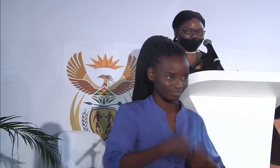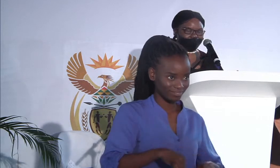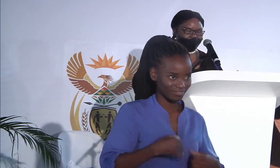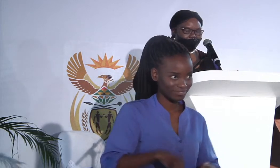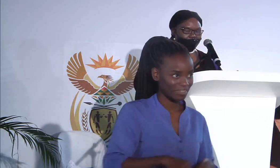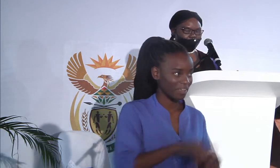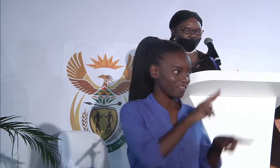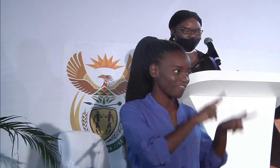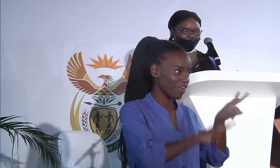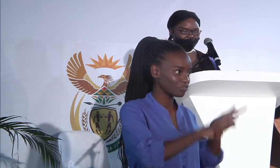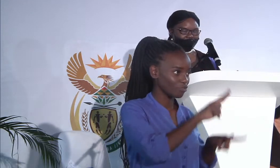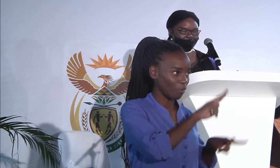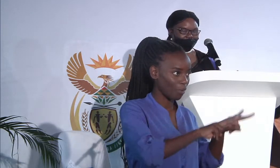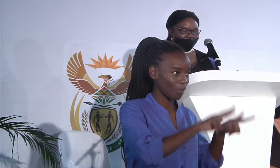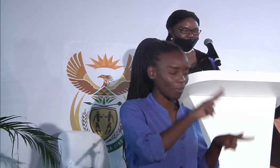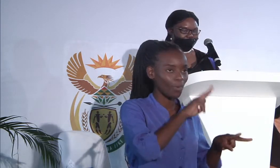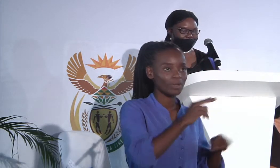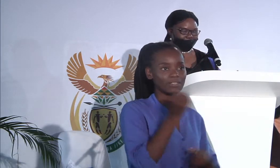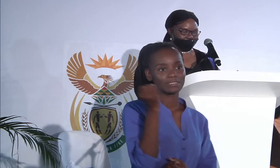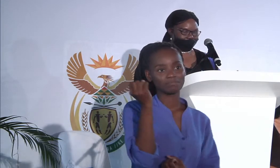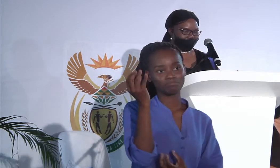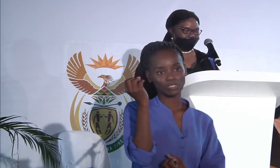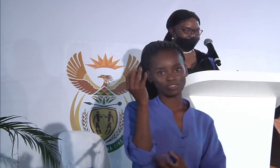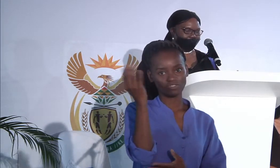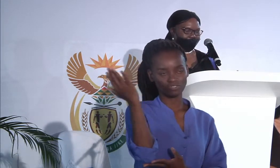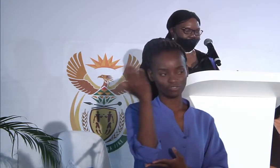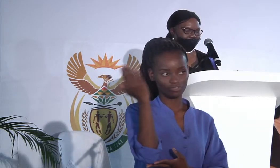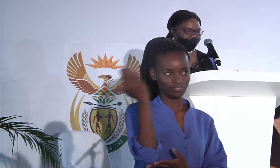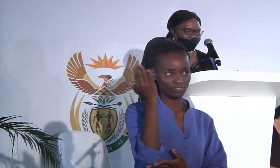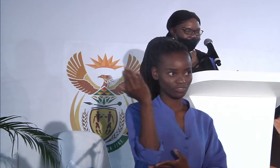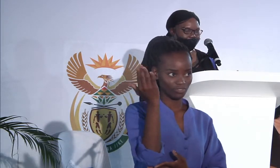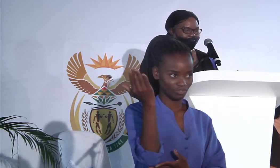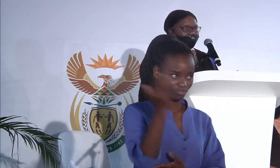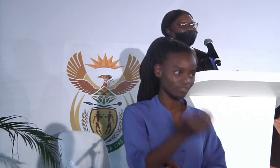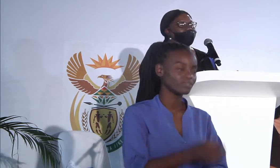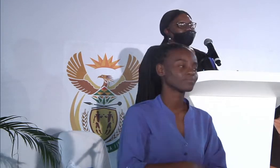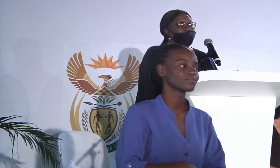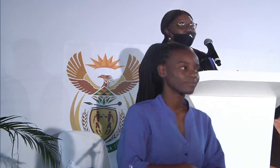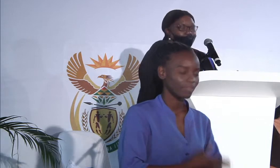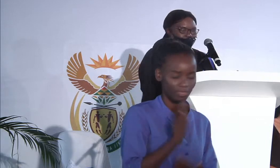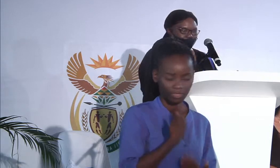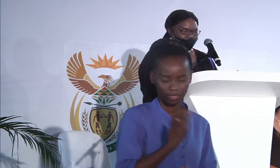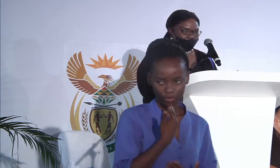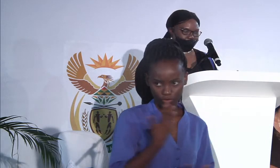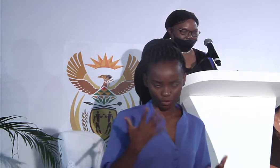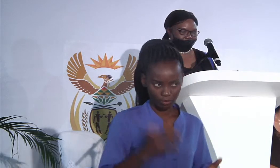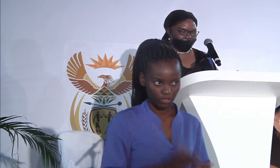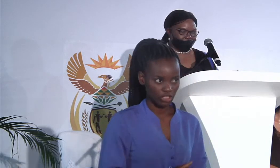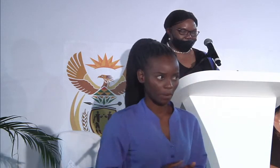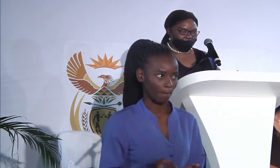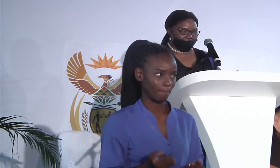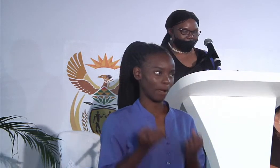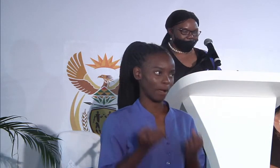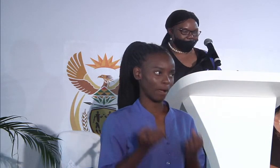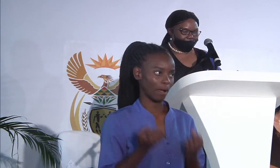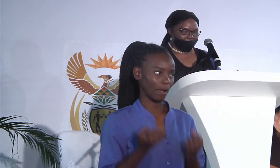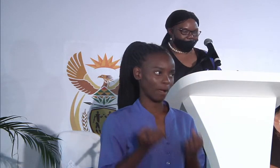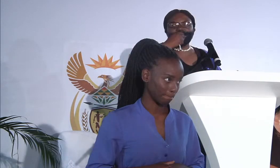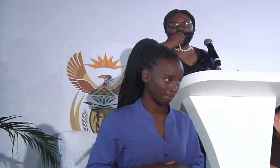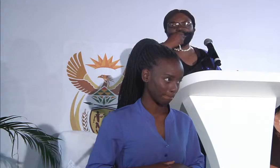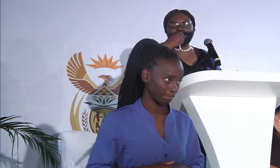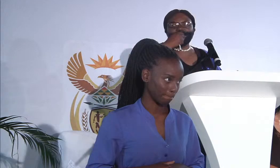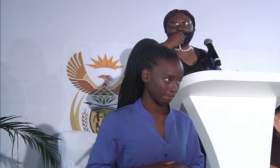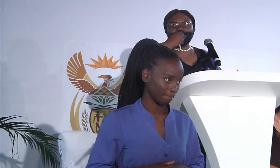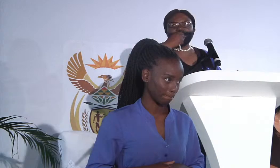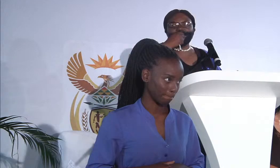President, Untate Khalema Motlanthe. That was powerful. I would now